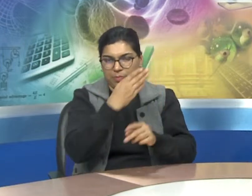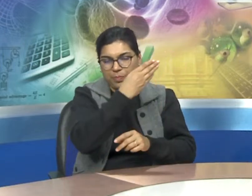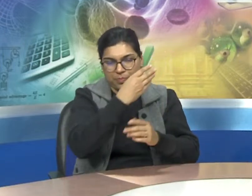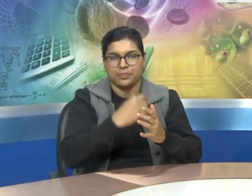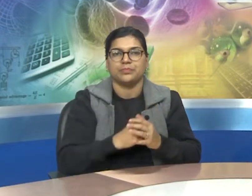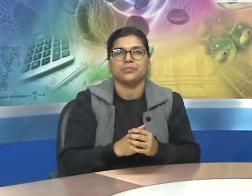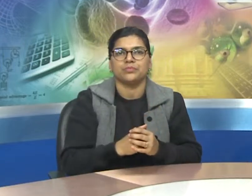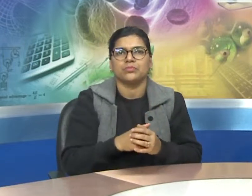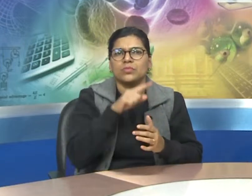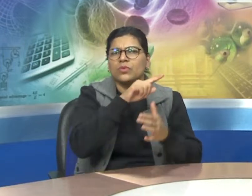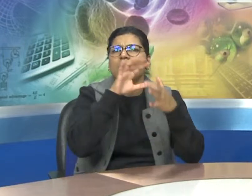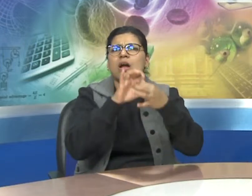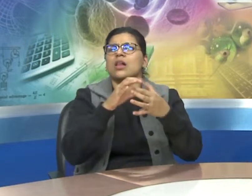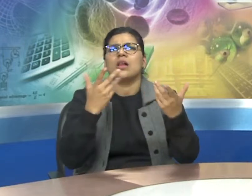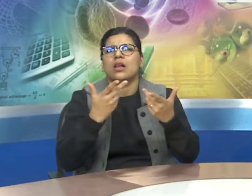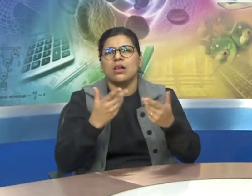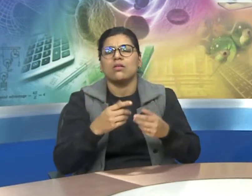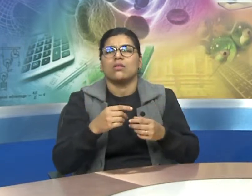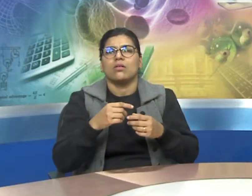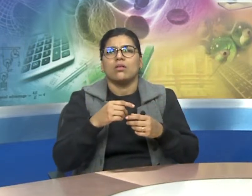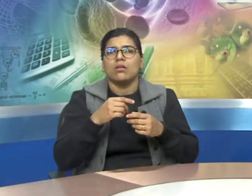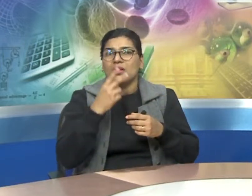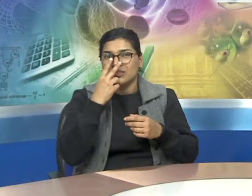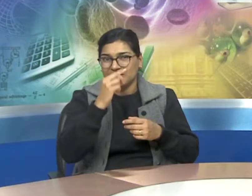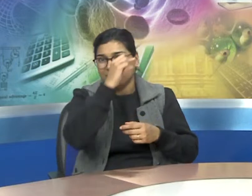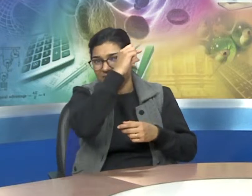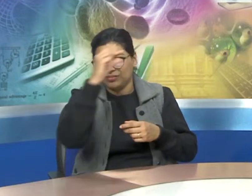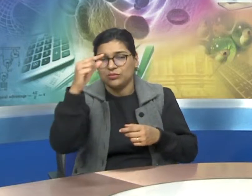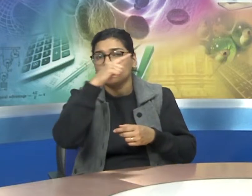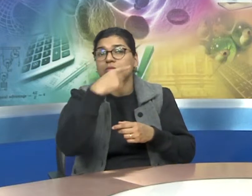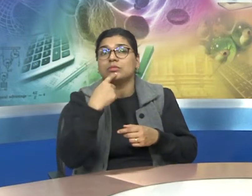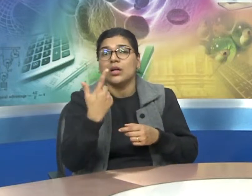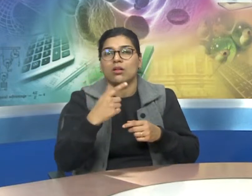In continuation of the previous tool, the font dialog box,